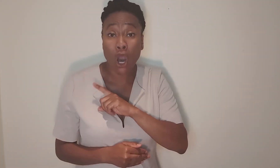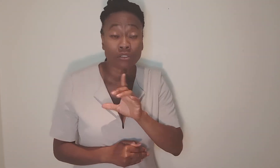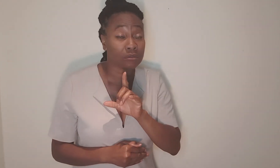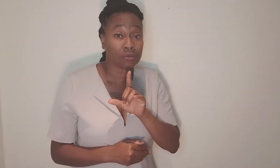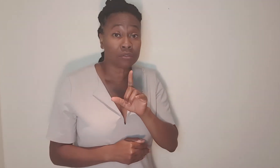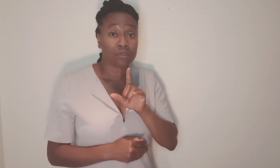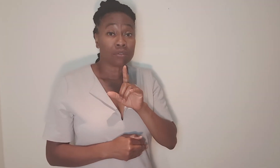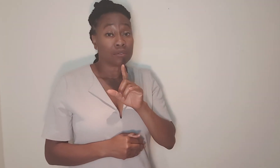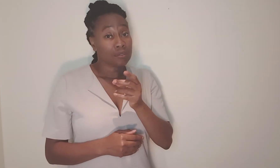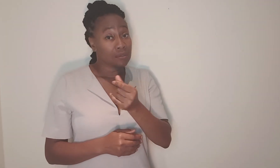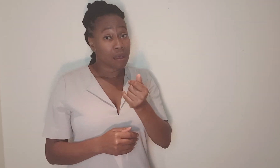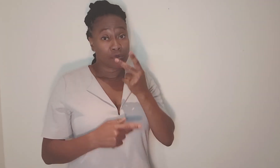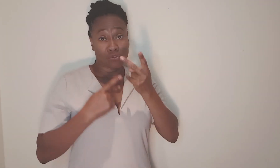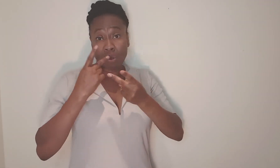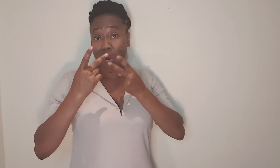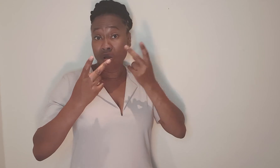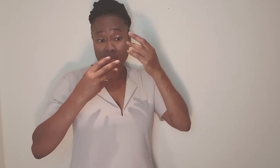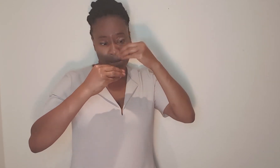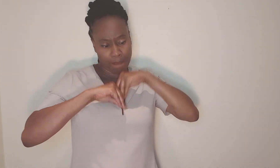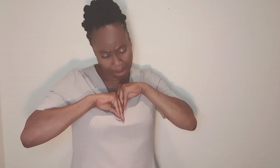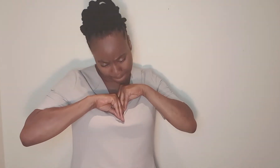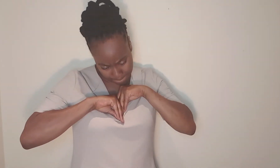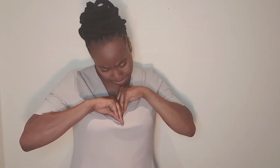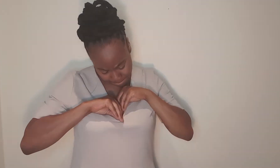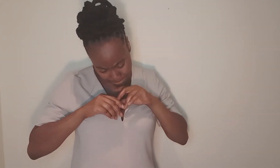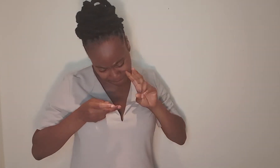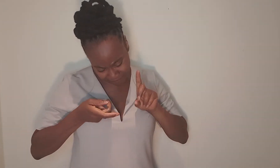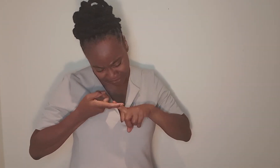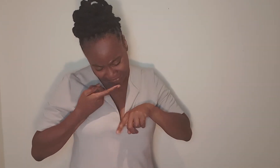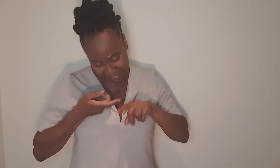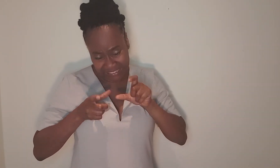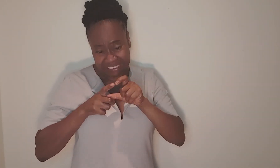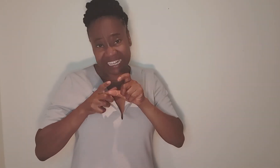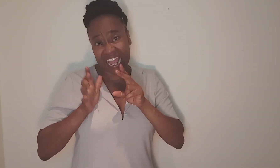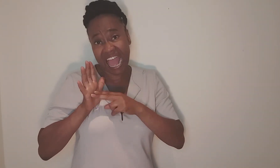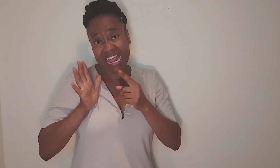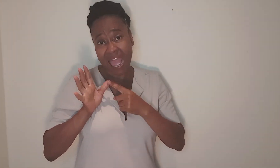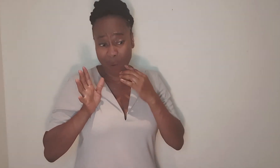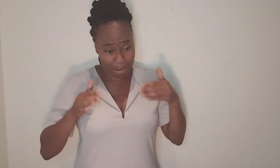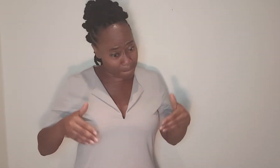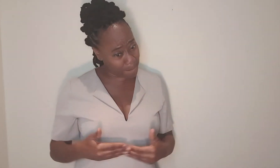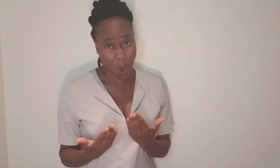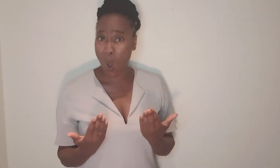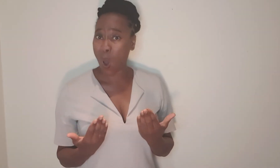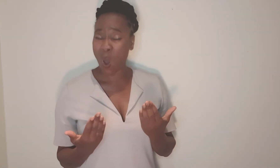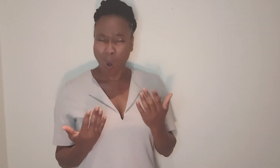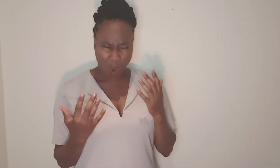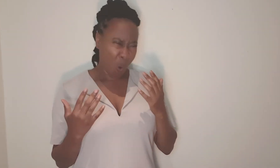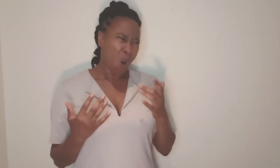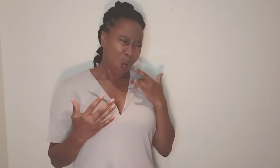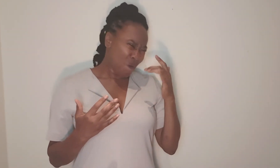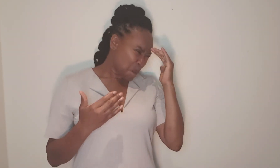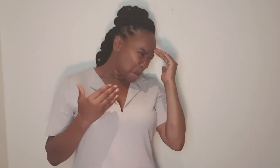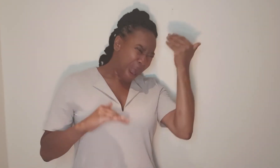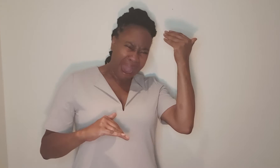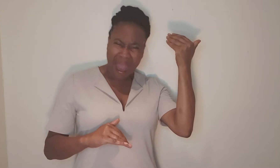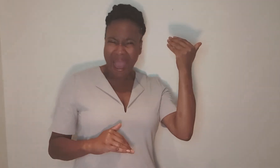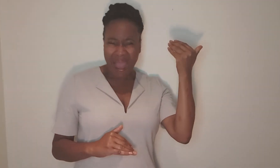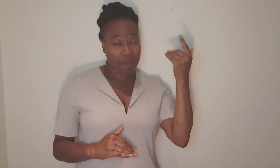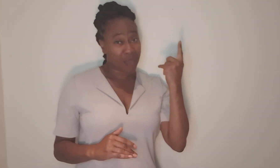DNA when you're born, aren't they? And it is a mad existence, but it's the only one we've got, and it's